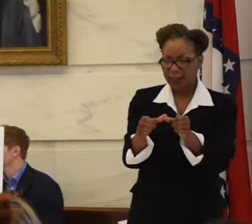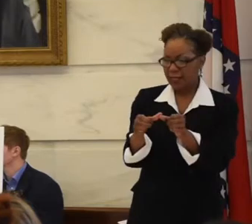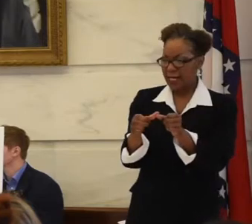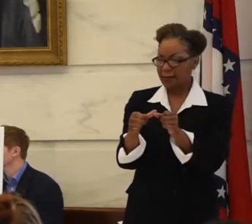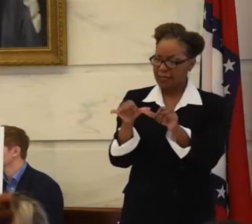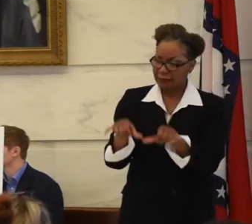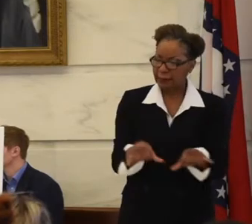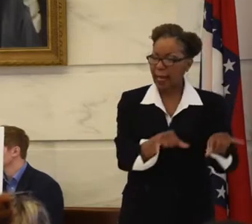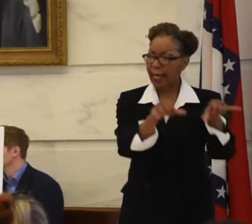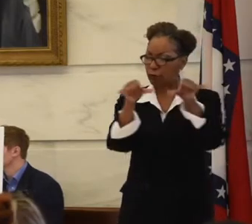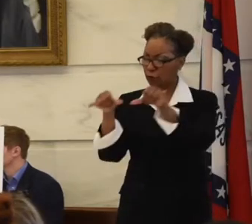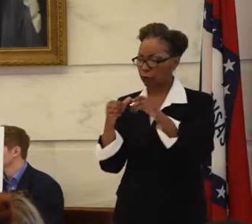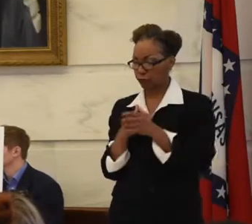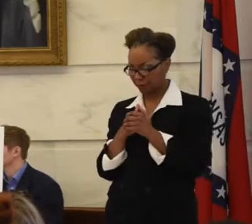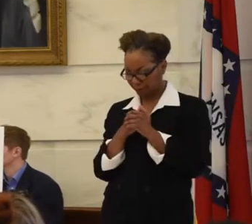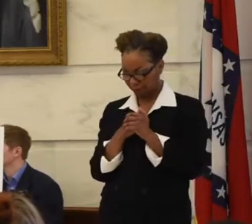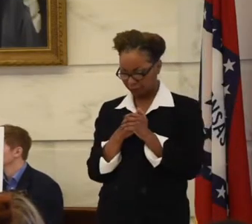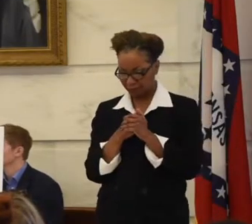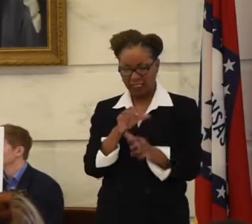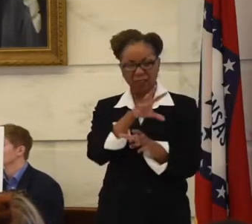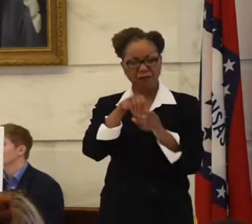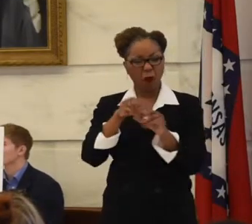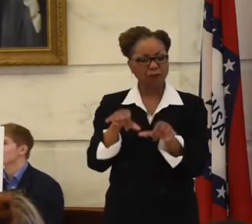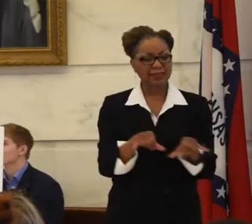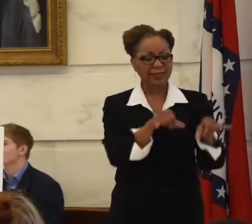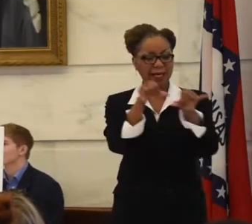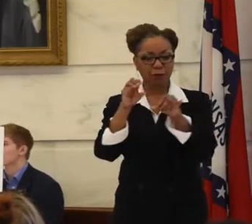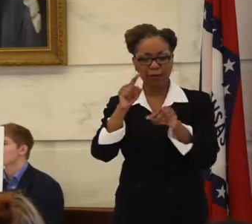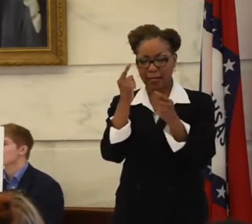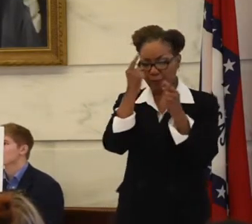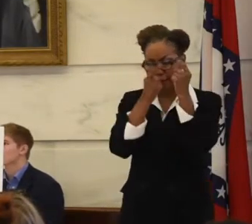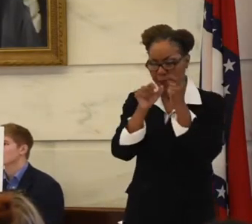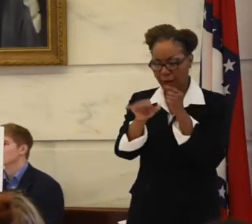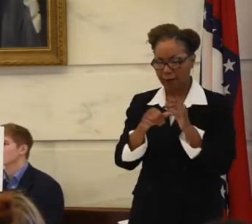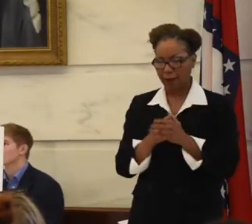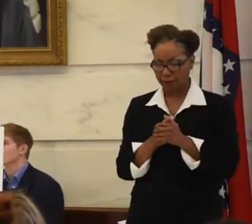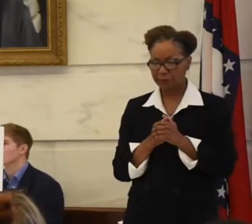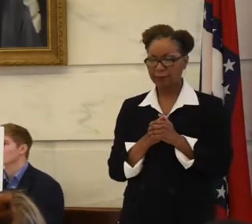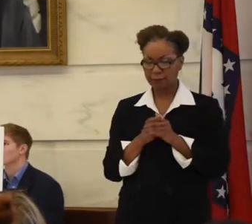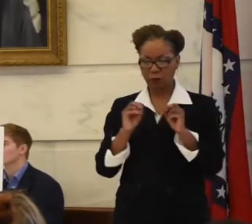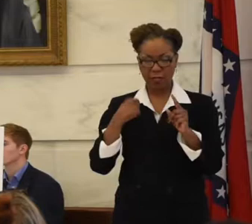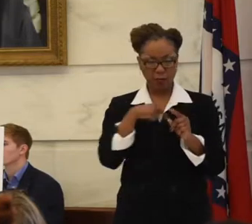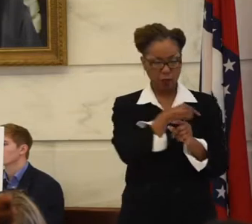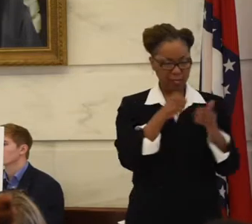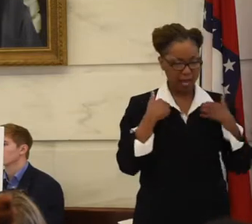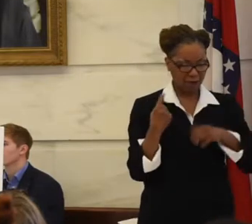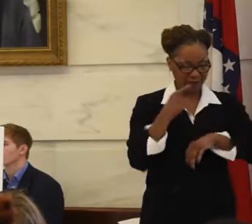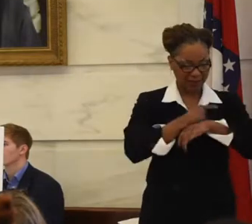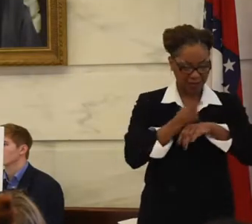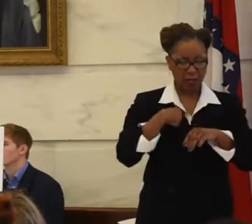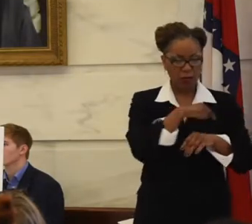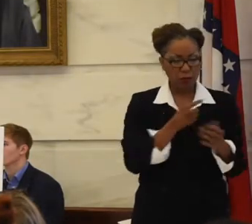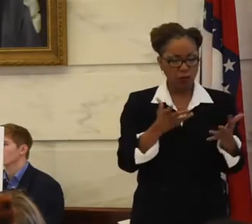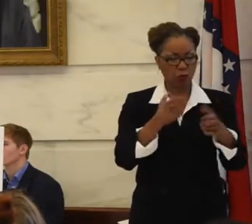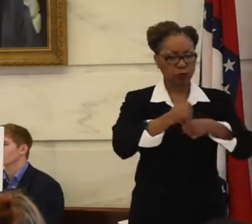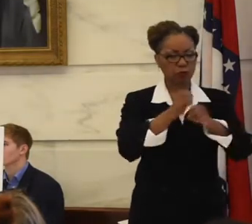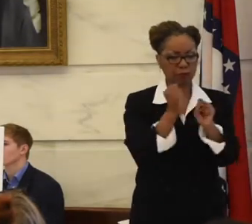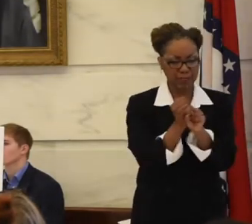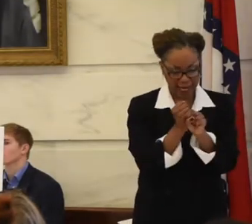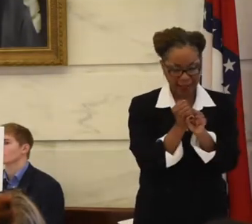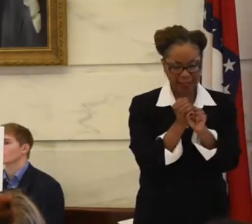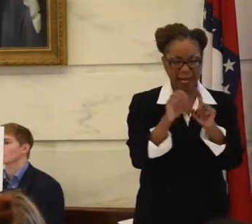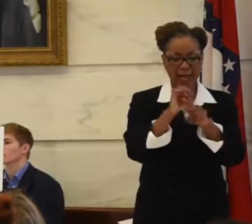standards. So think about that. We have a day where we want to create